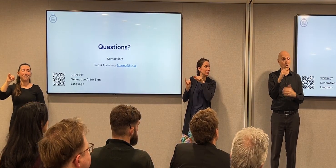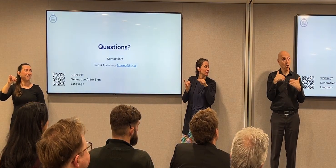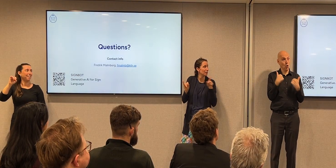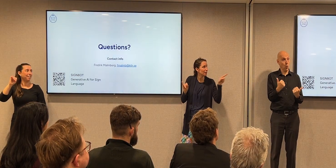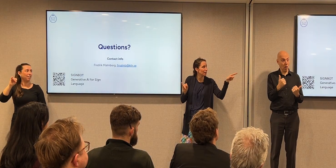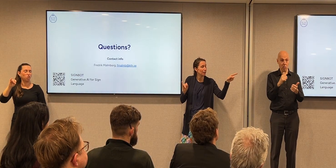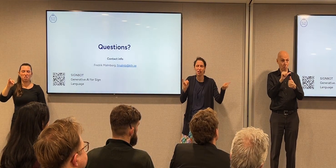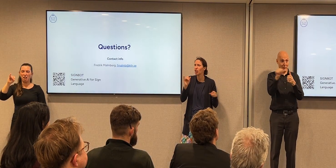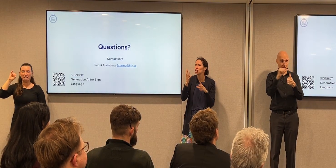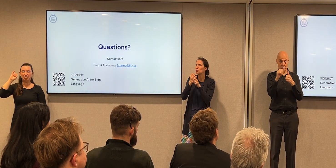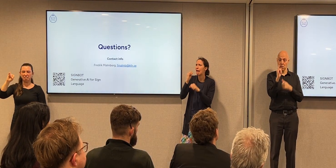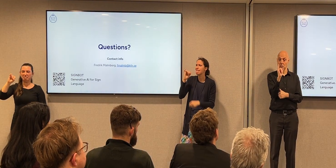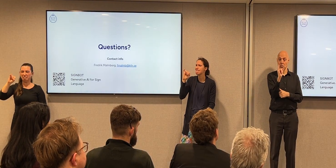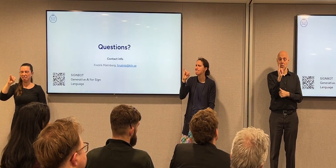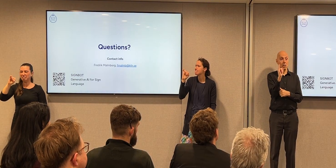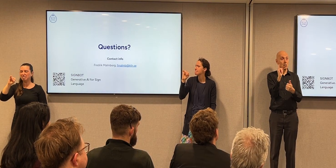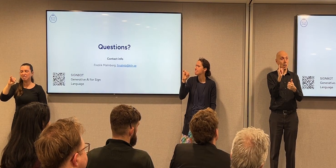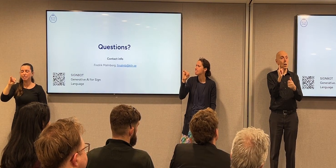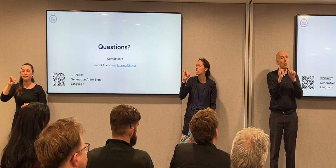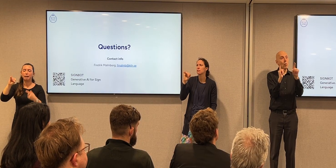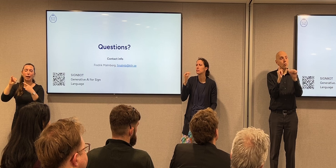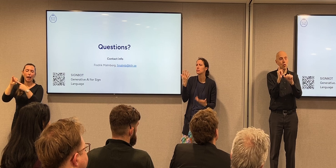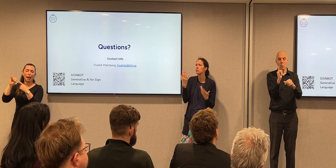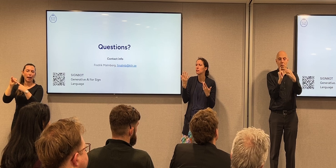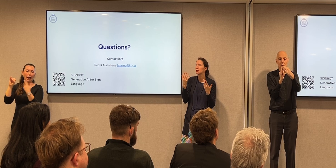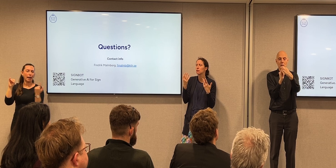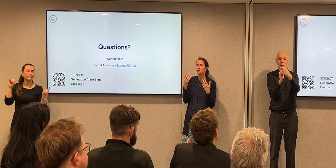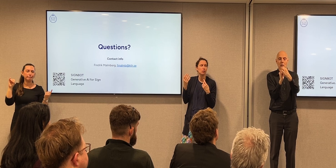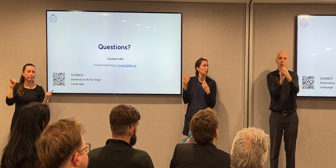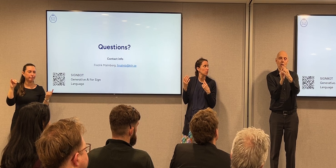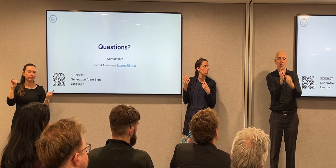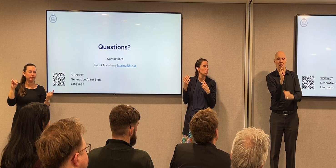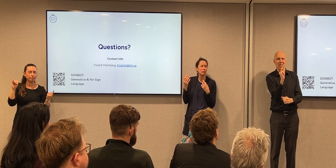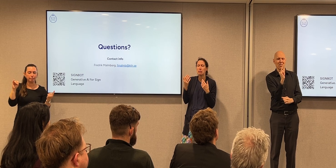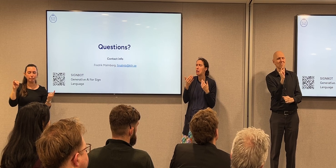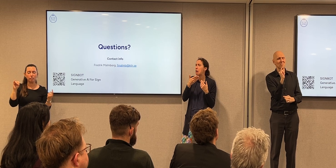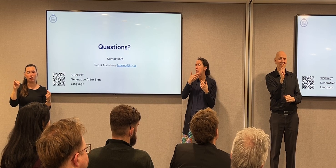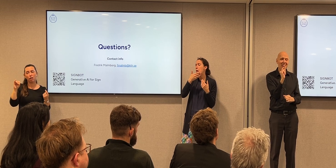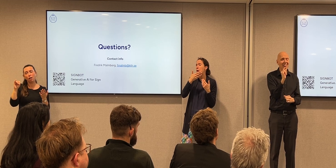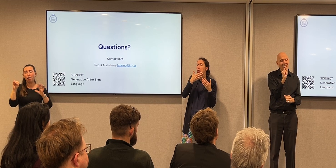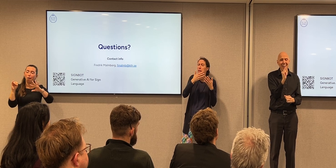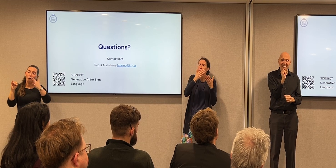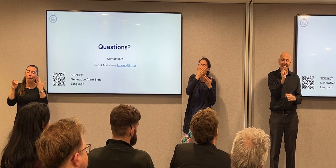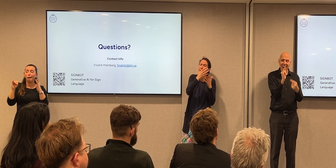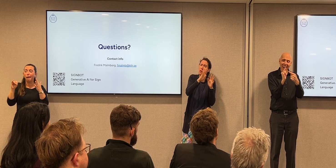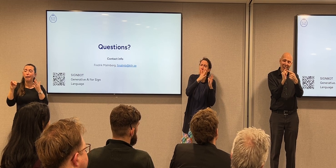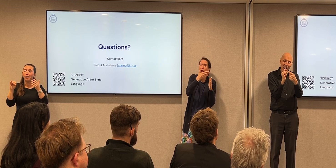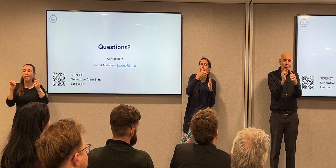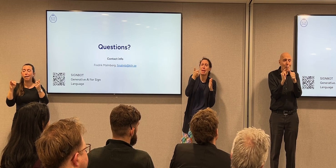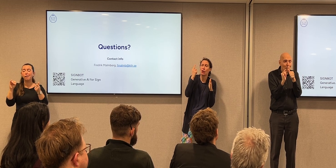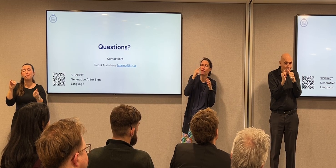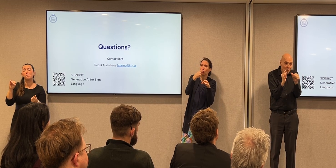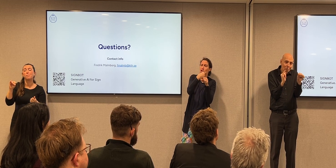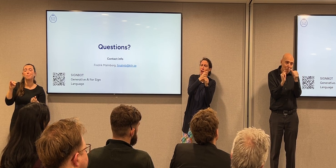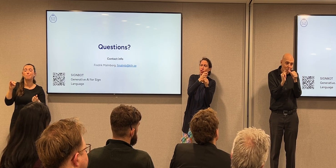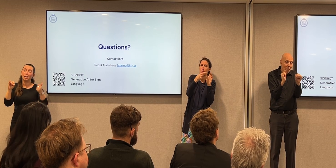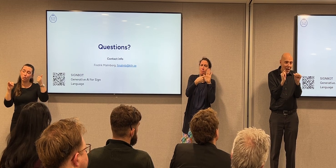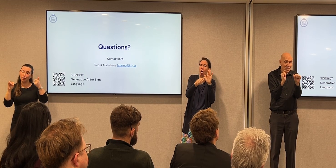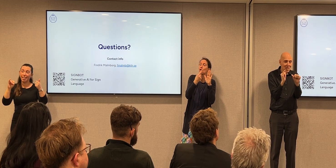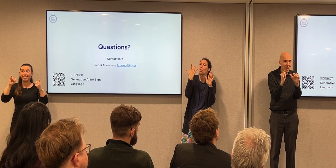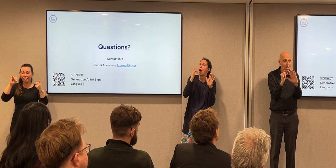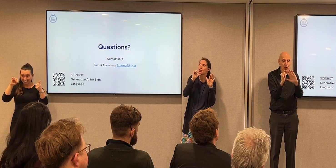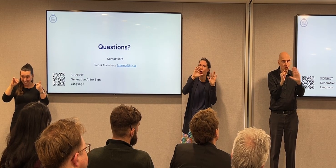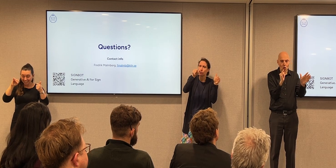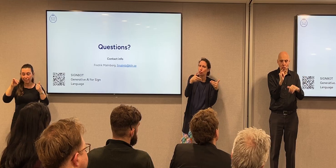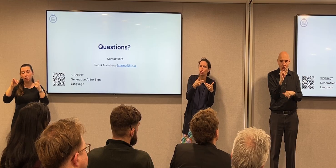like crooked pinky, which is better in some ways for the generative models because you're not